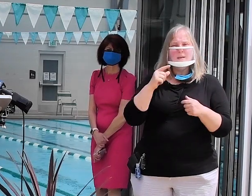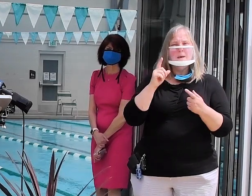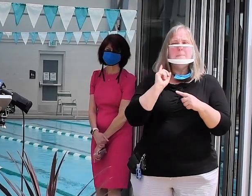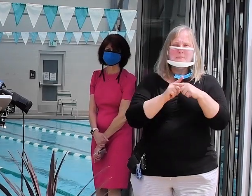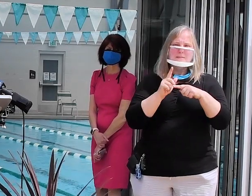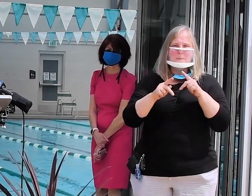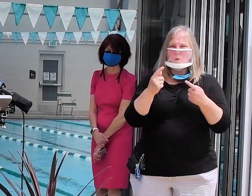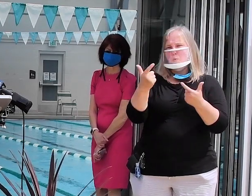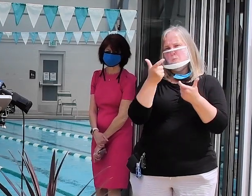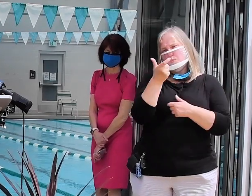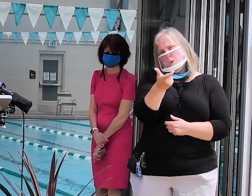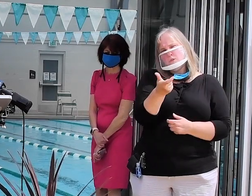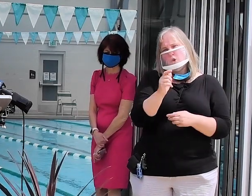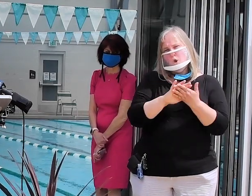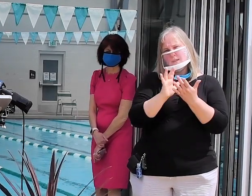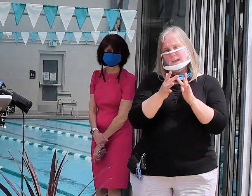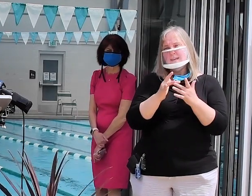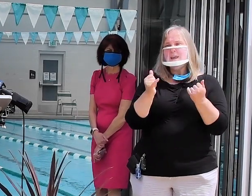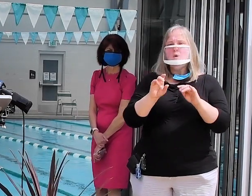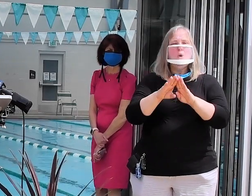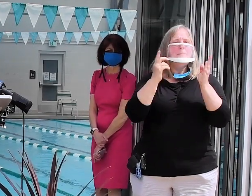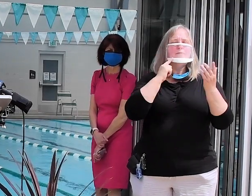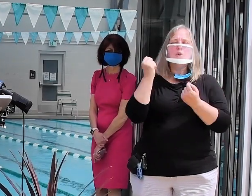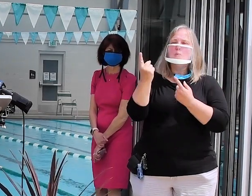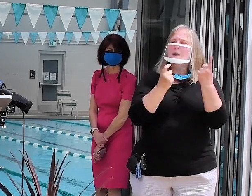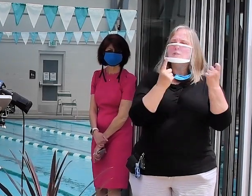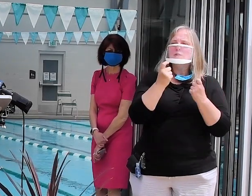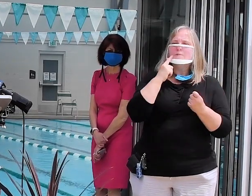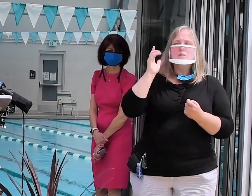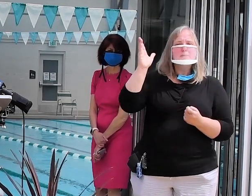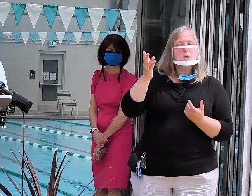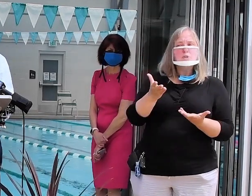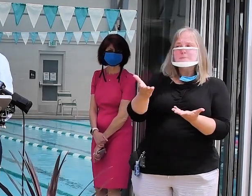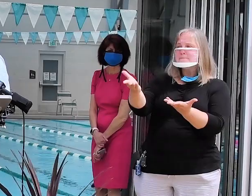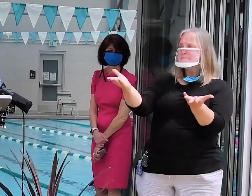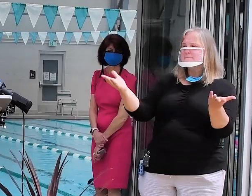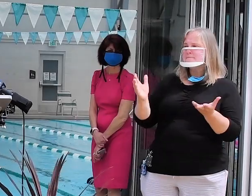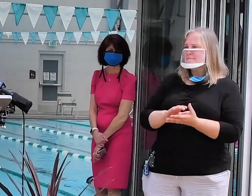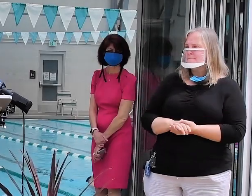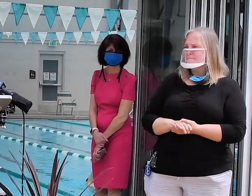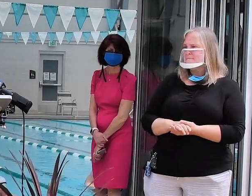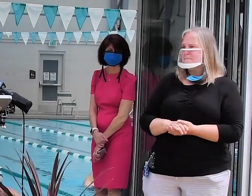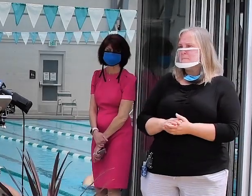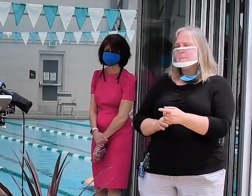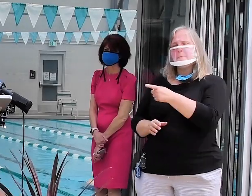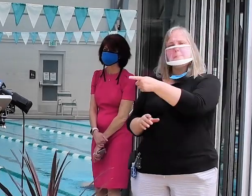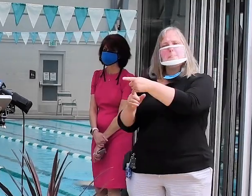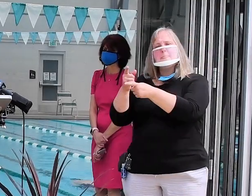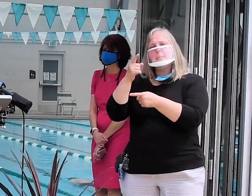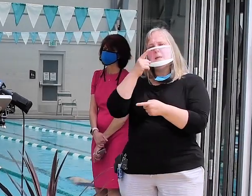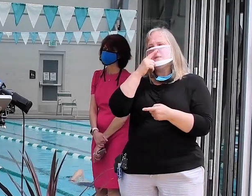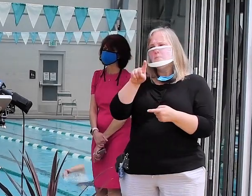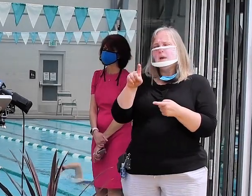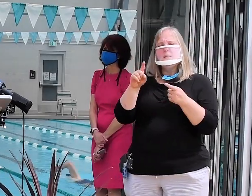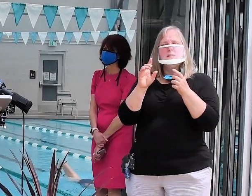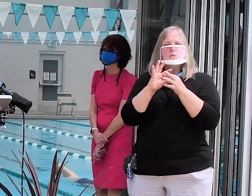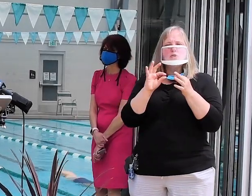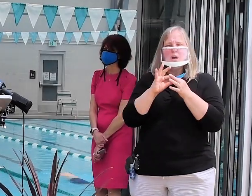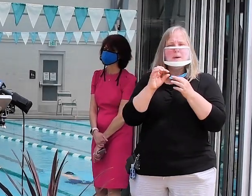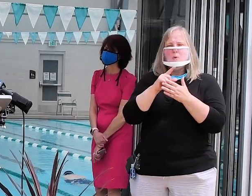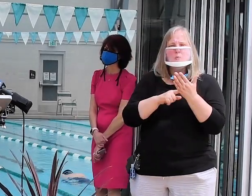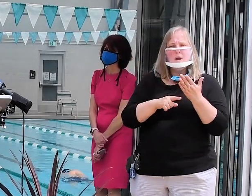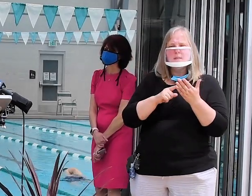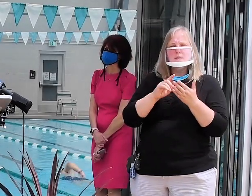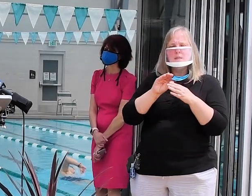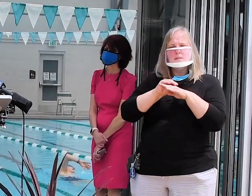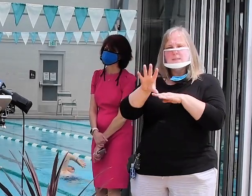online. Thank you. Now we'll take any questions that you would have for our speakers. Talk a little bit about what went into the decision to